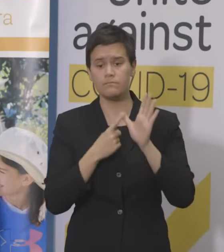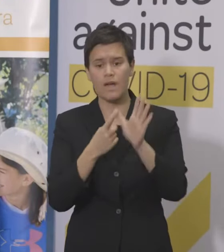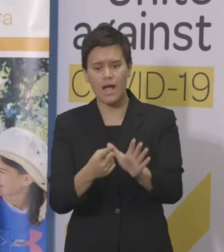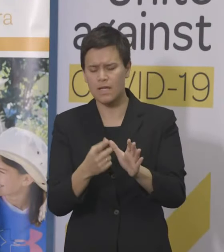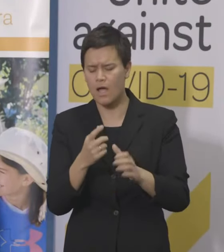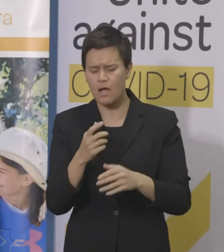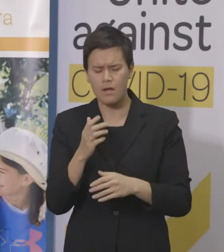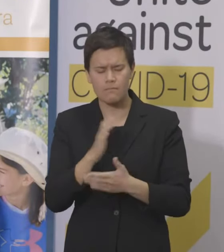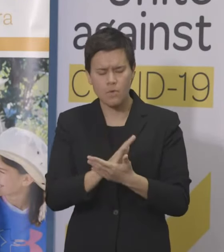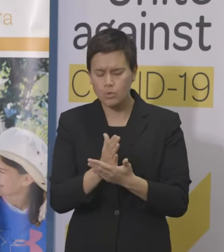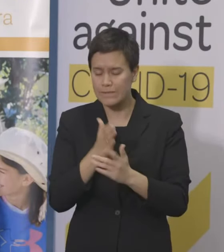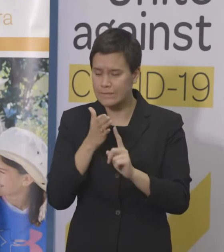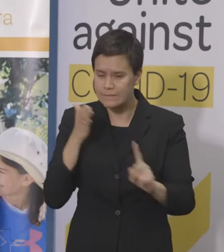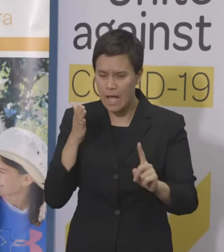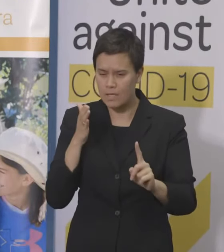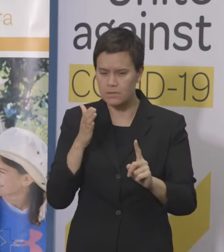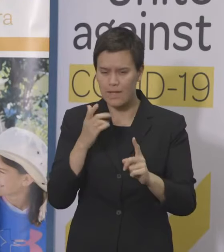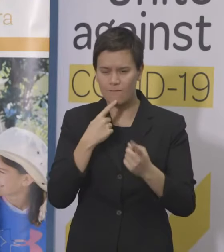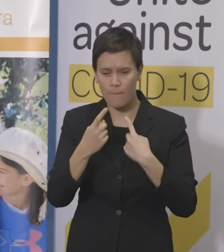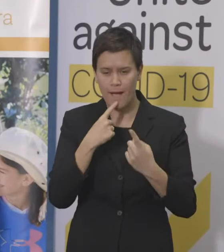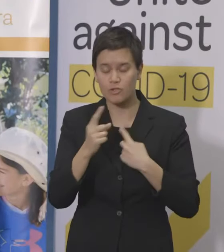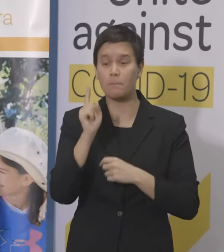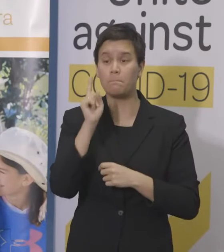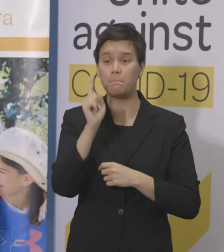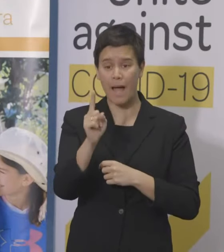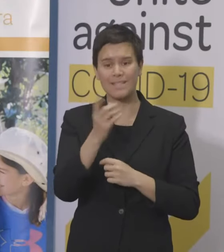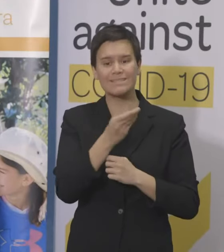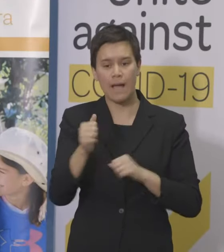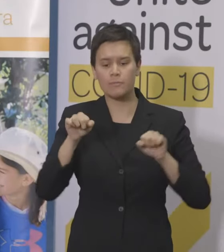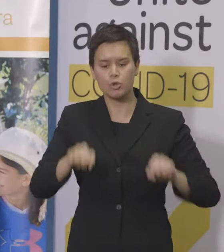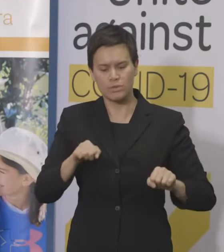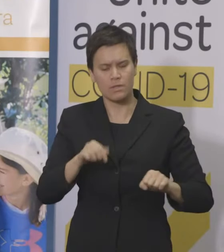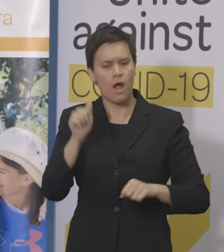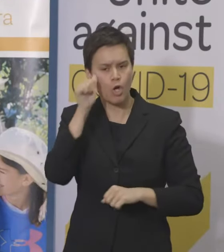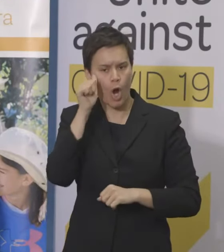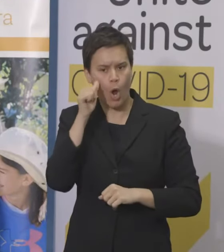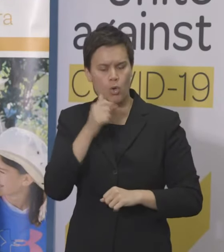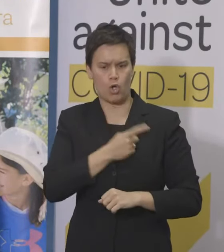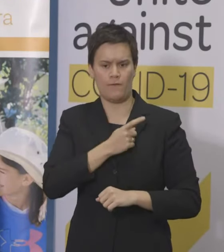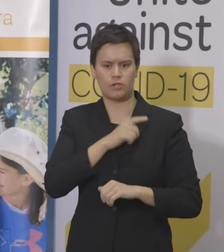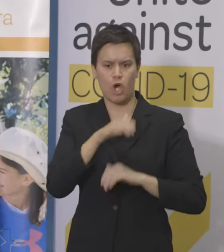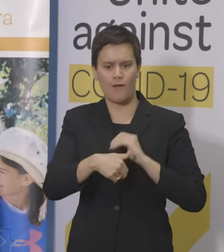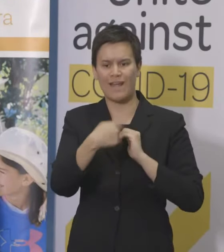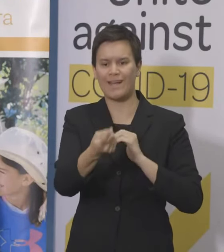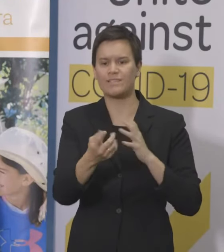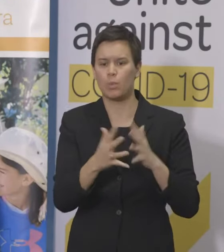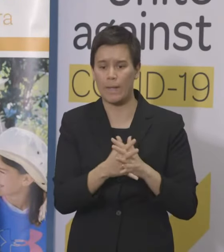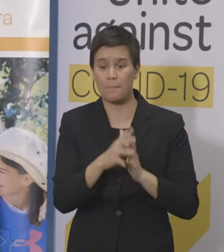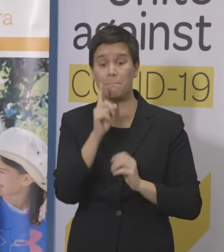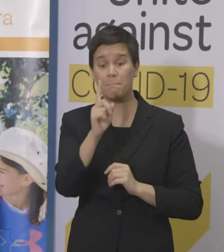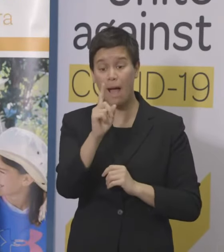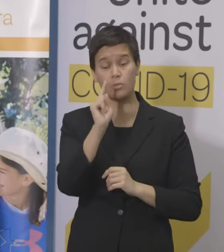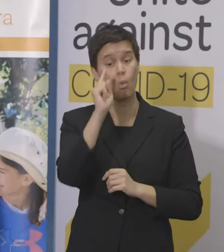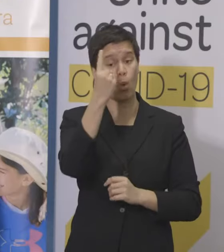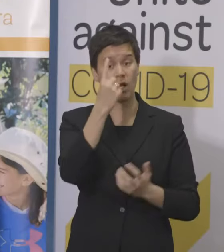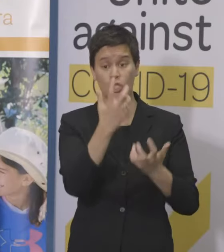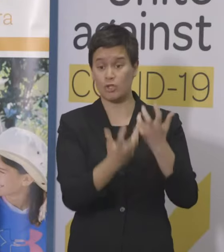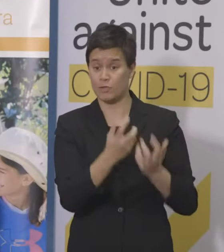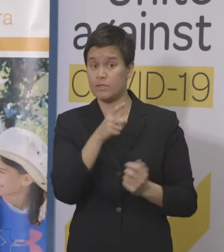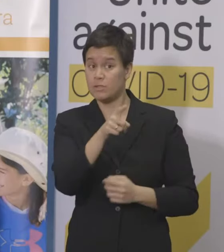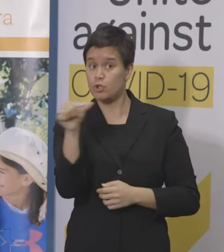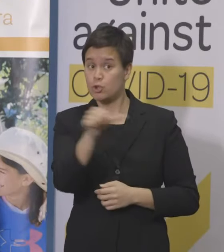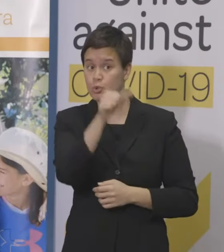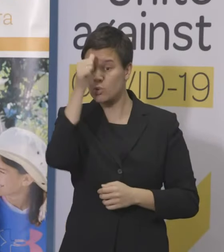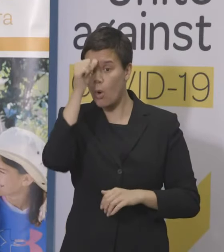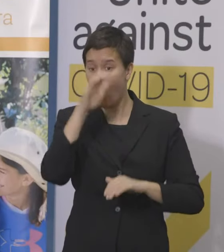they would have to be back face-to-face from next week. I am assuming that the university knows exactly what the expectations are around